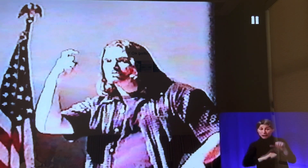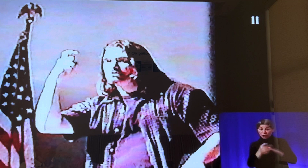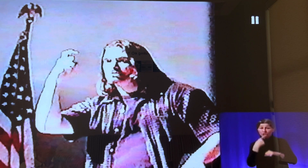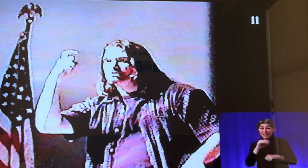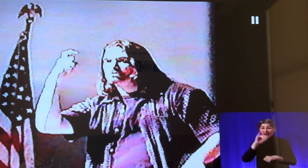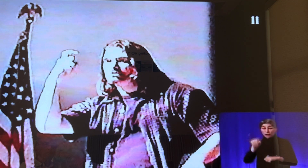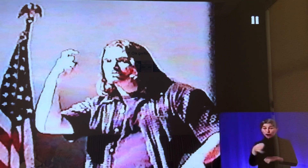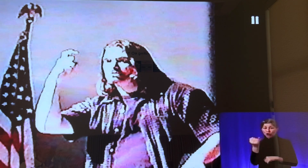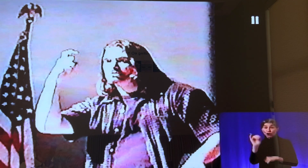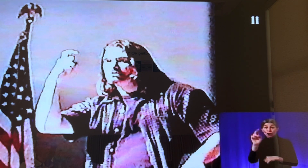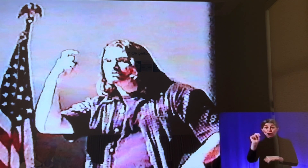jinx.